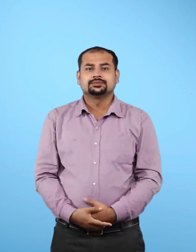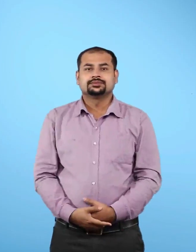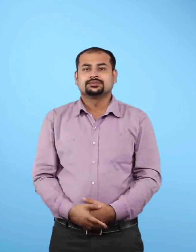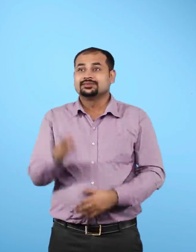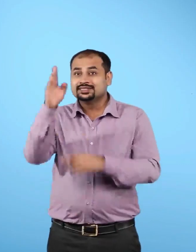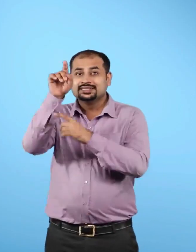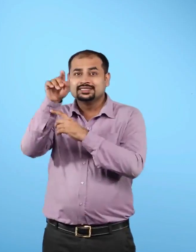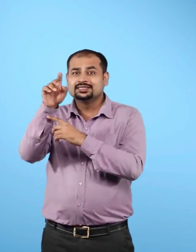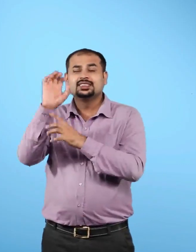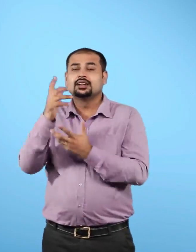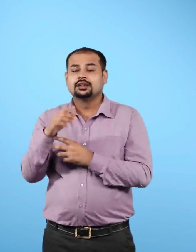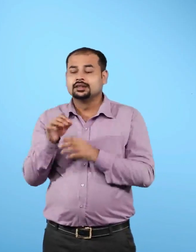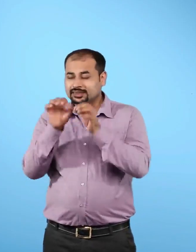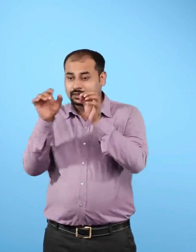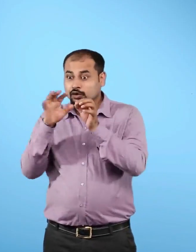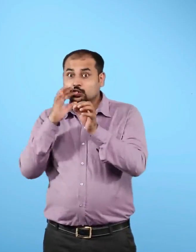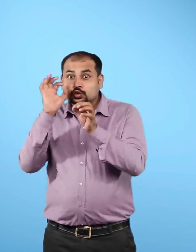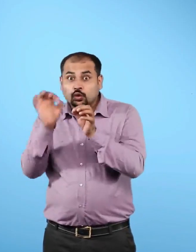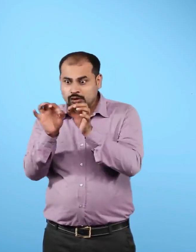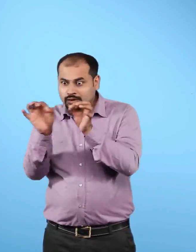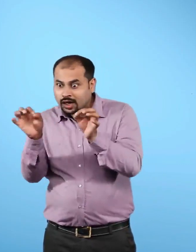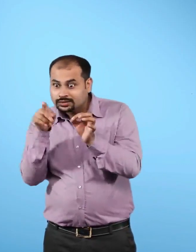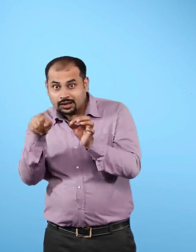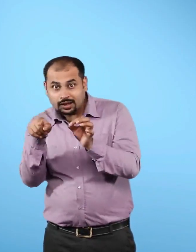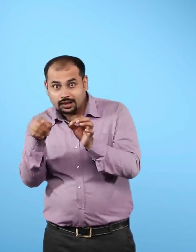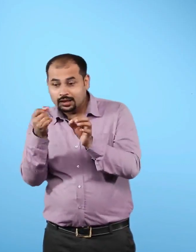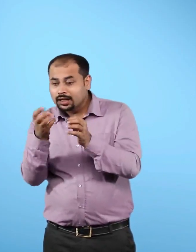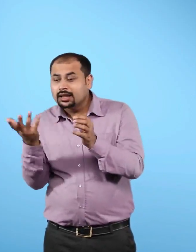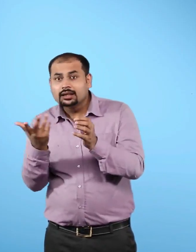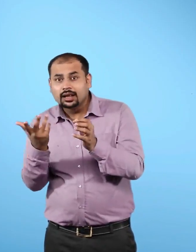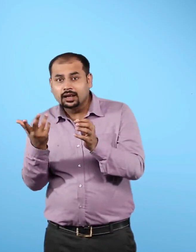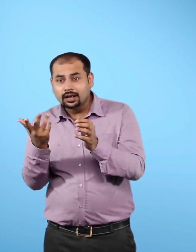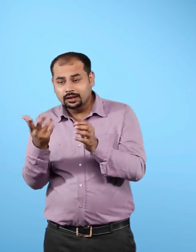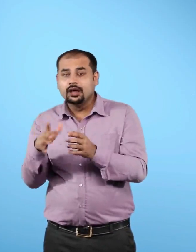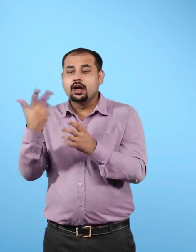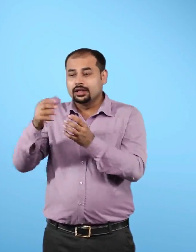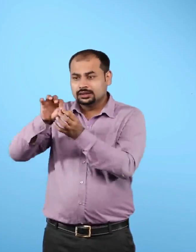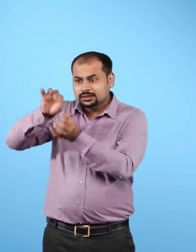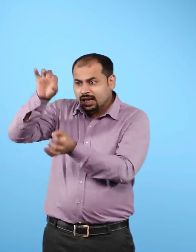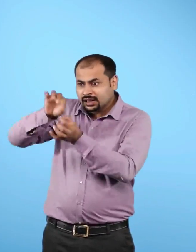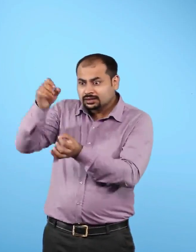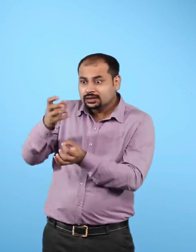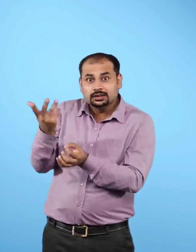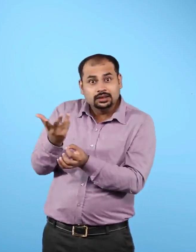The heading is Your Measure in Centimeters, Length and Width.